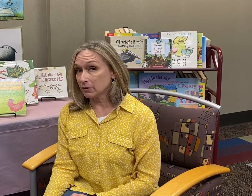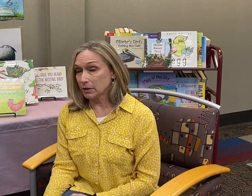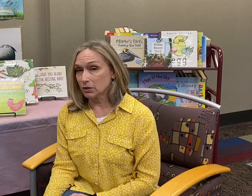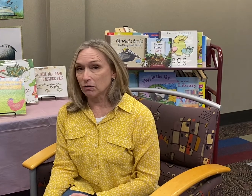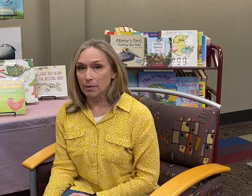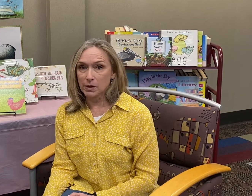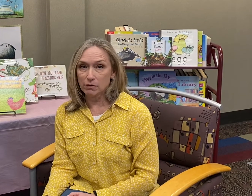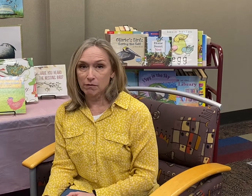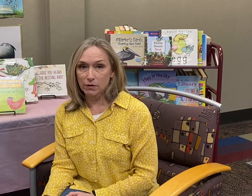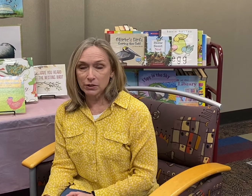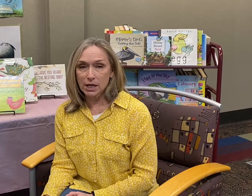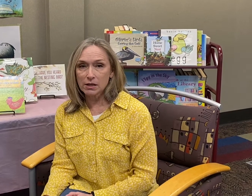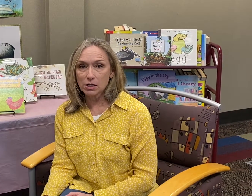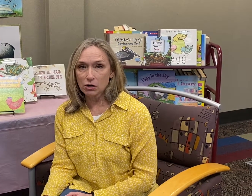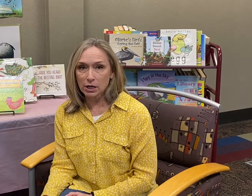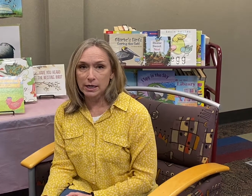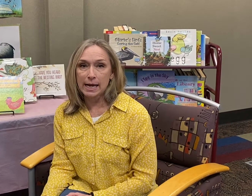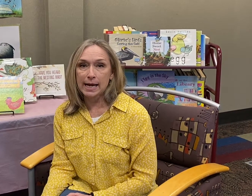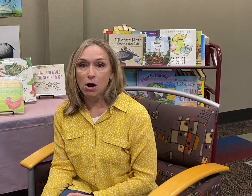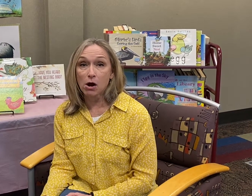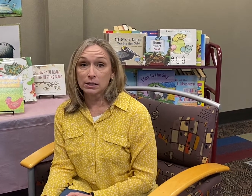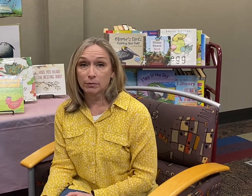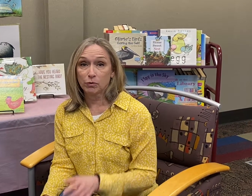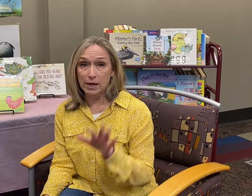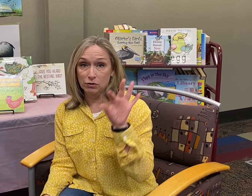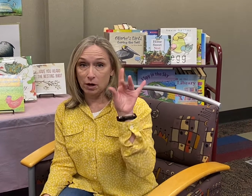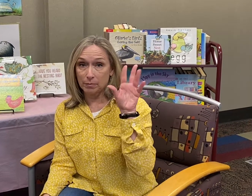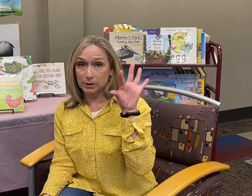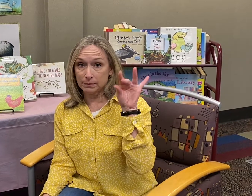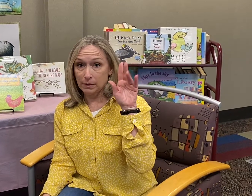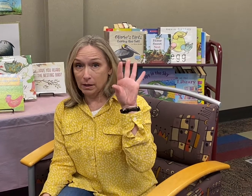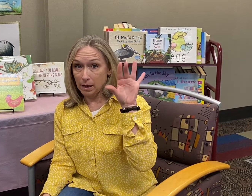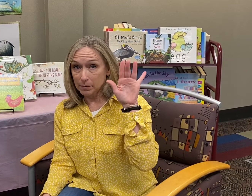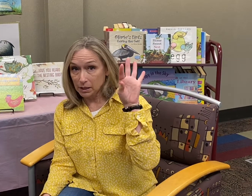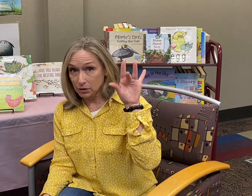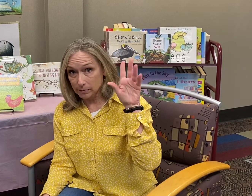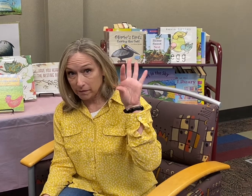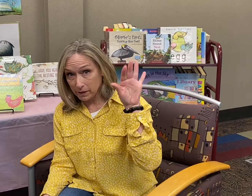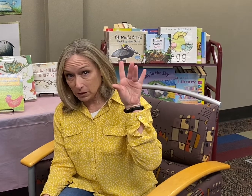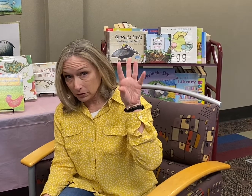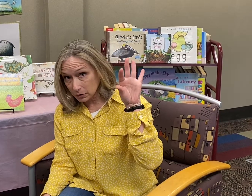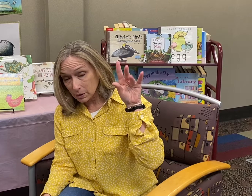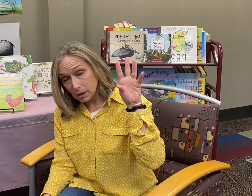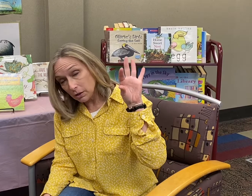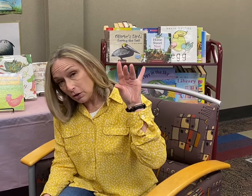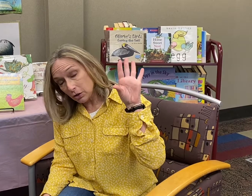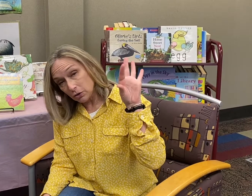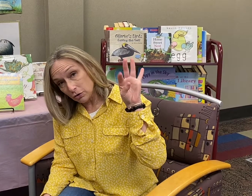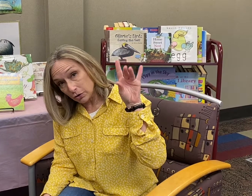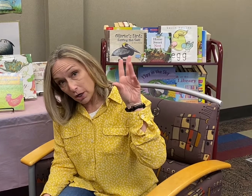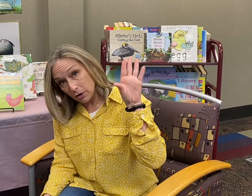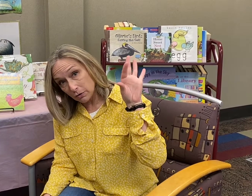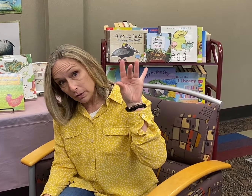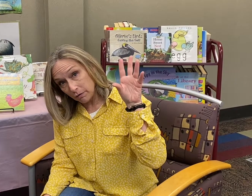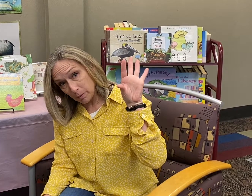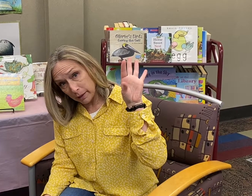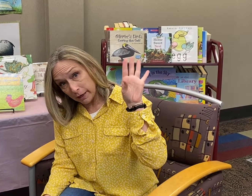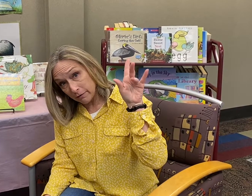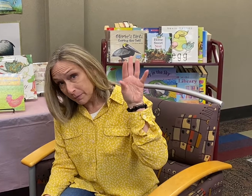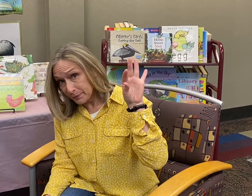this rhyme though. The first thing that you're gonna need are some raindrops. I'm gonna use my fingers. You can use your toes if you're brave. I'm